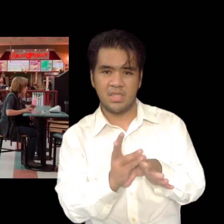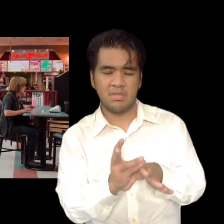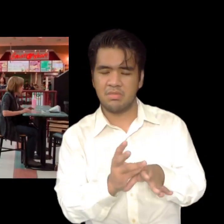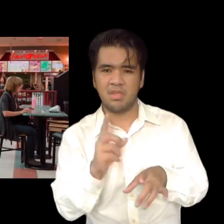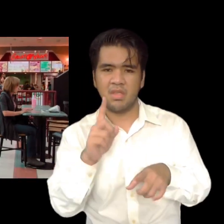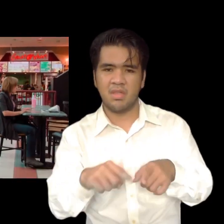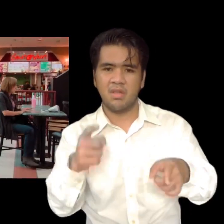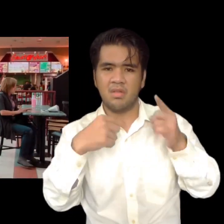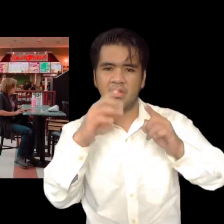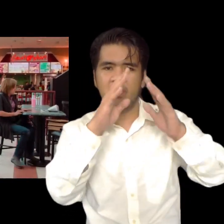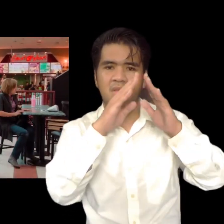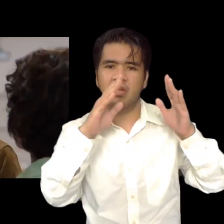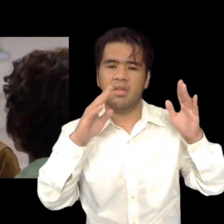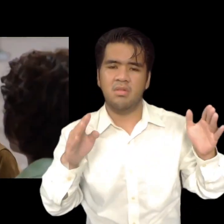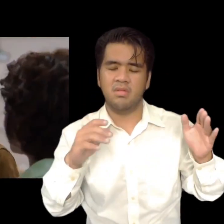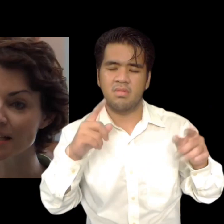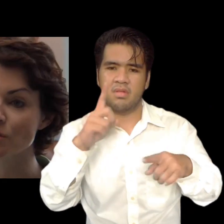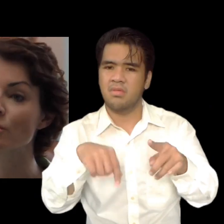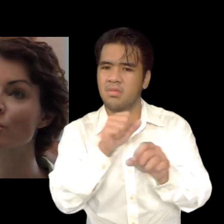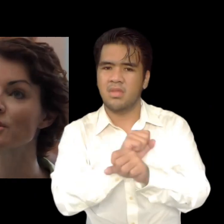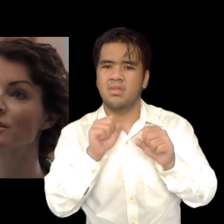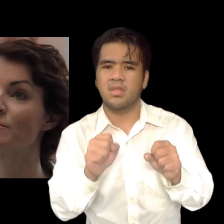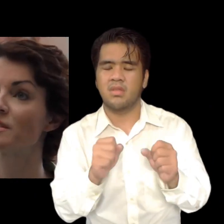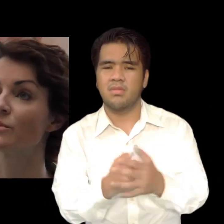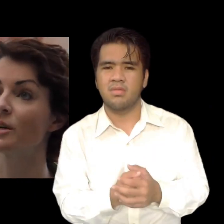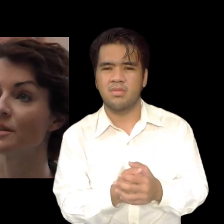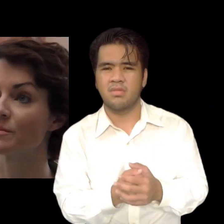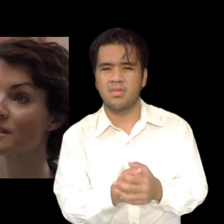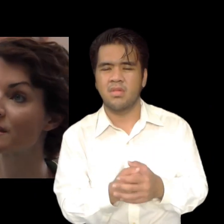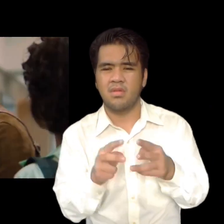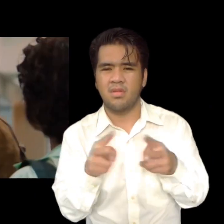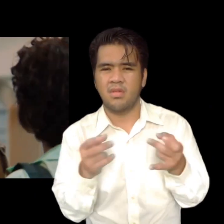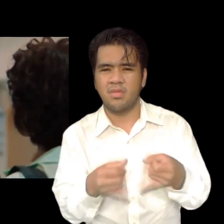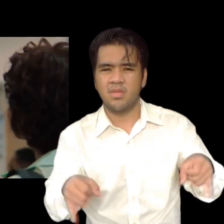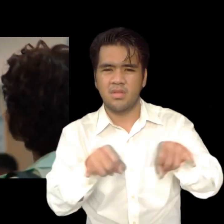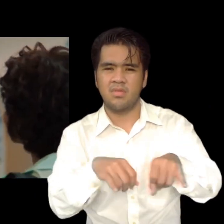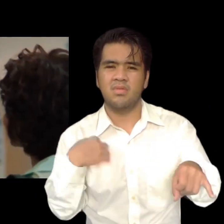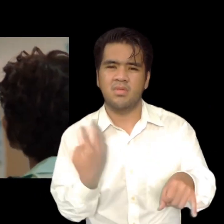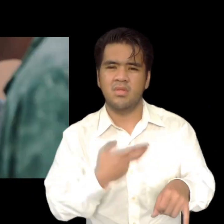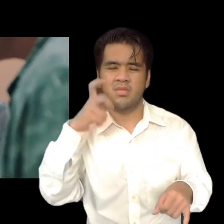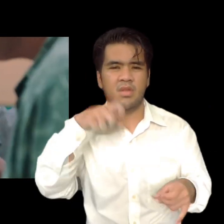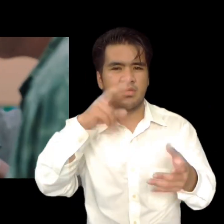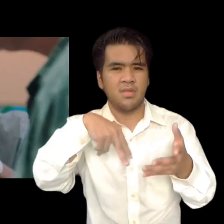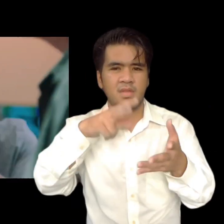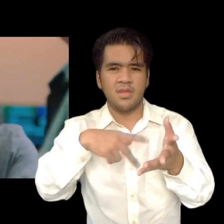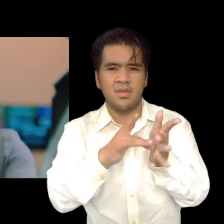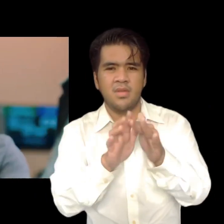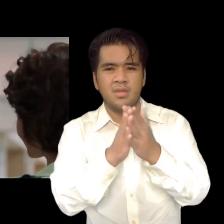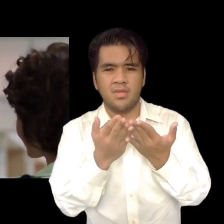they portray God. Can I ask you a question, Mr. Williams? Yeah, sure. Do you read the Bible? Well,